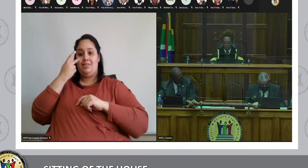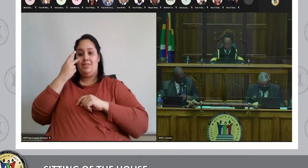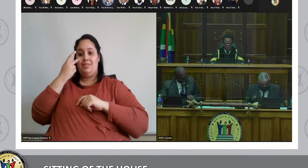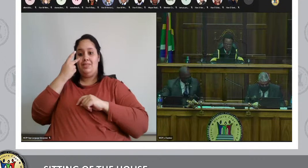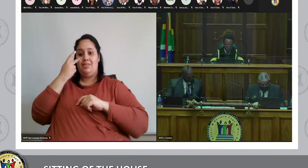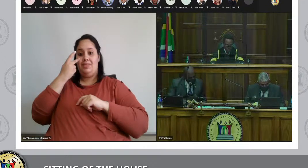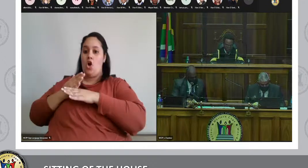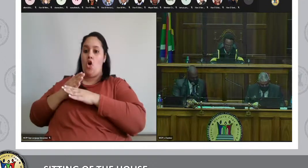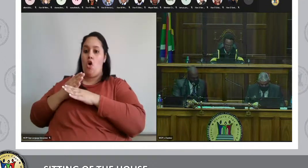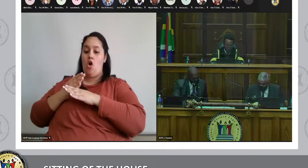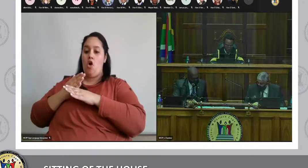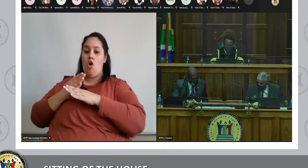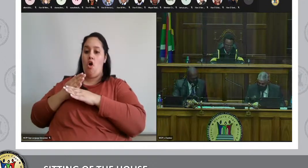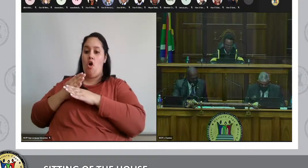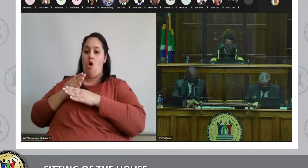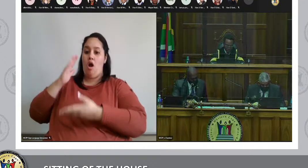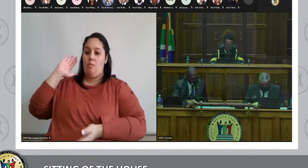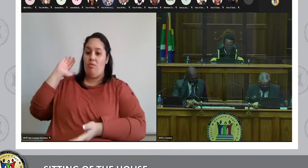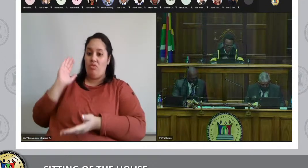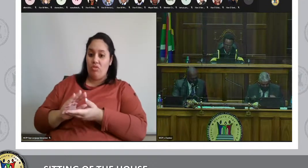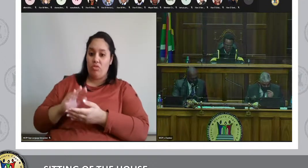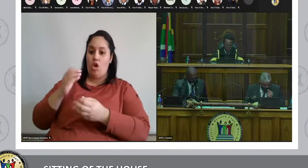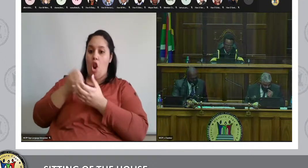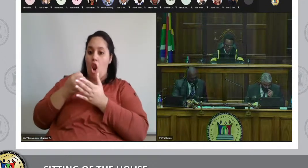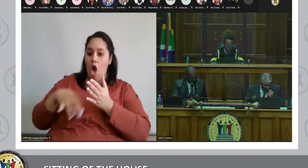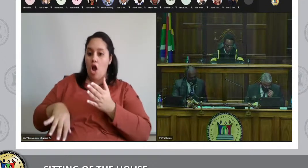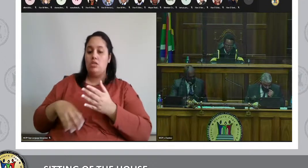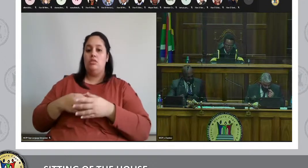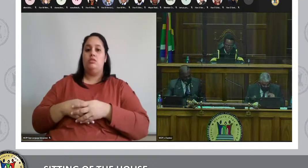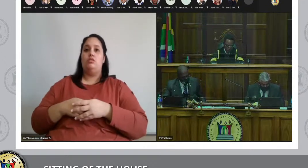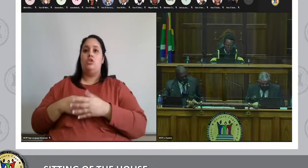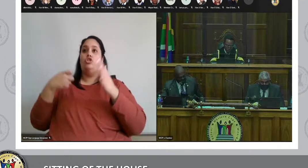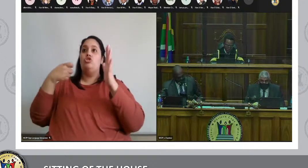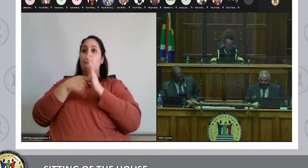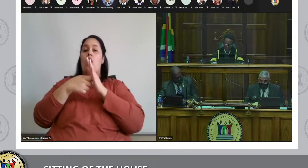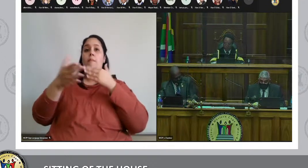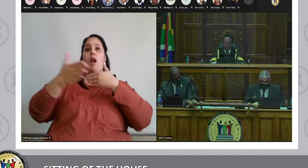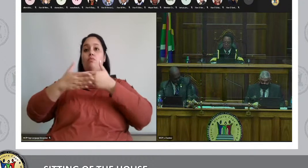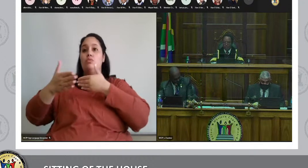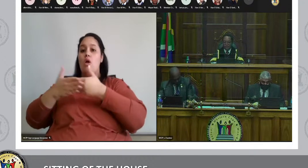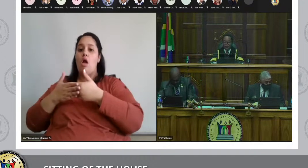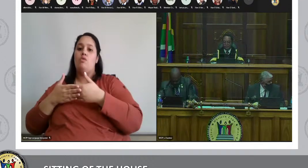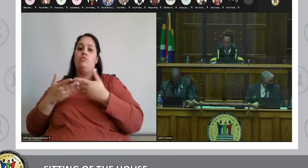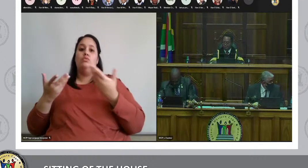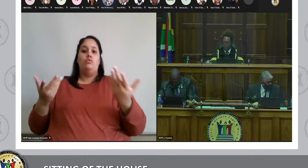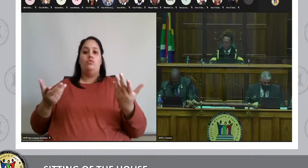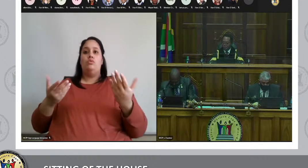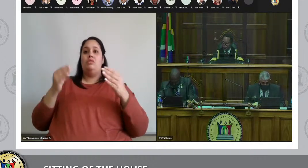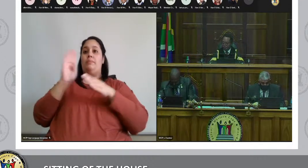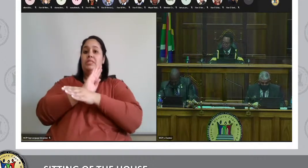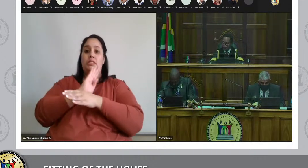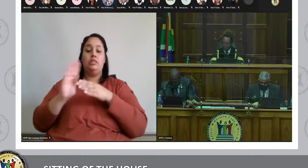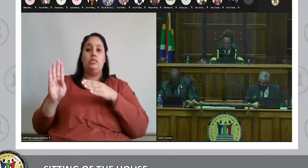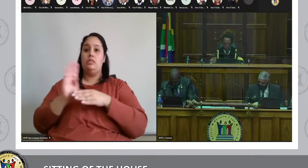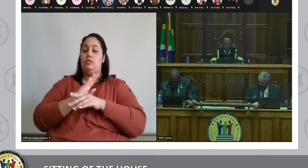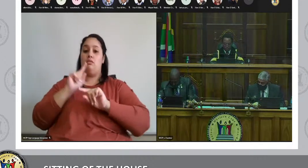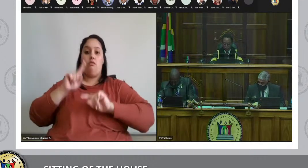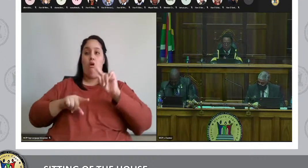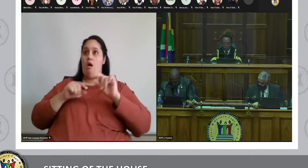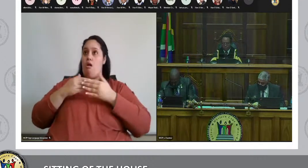up, favorite restaurants, bars, or taverns shut down, businesses teetering on the brink of insolvency or